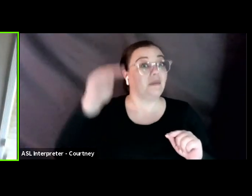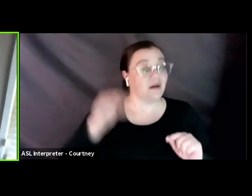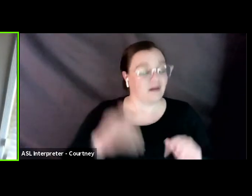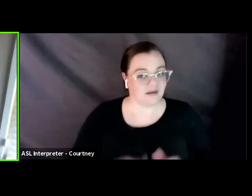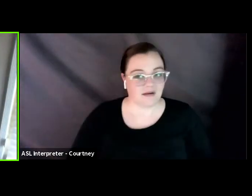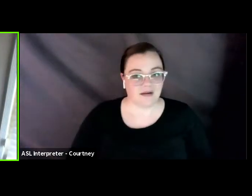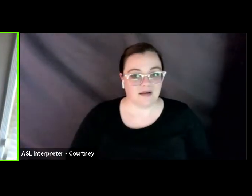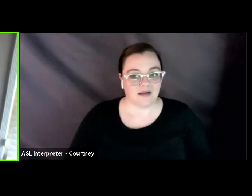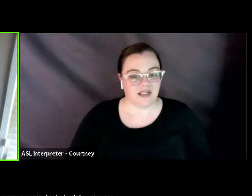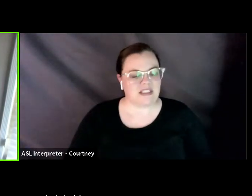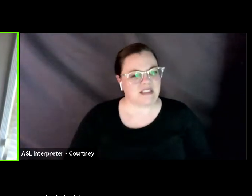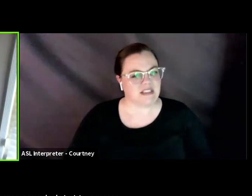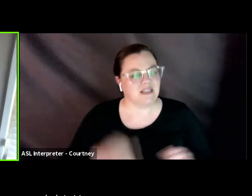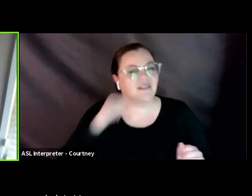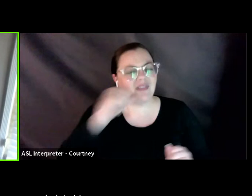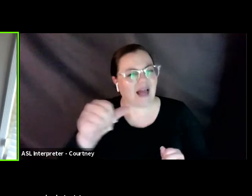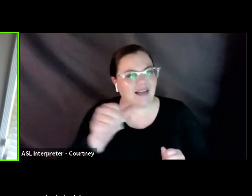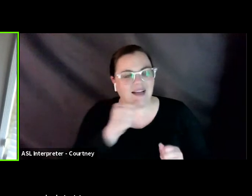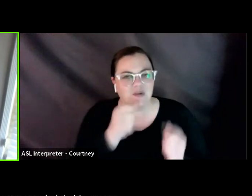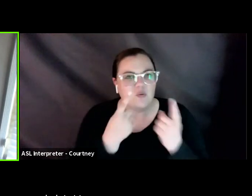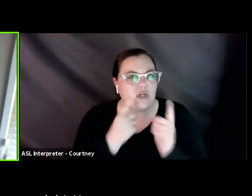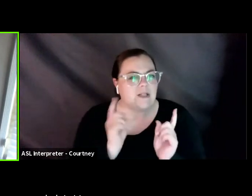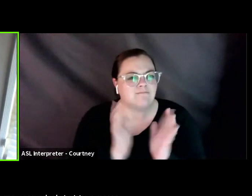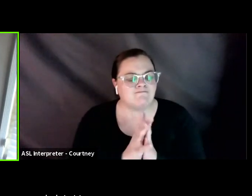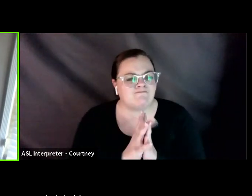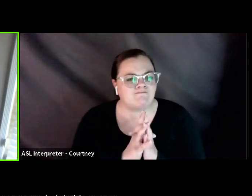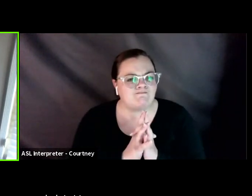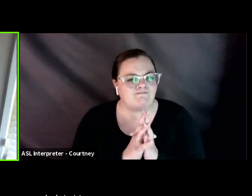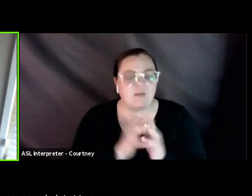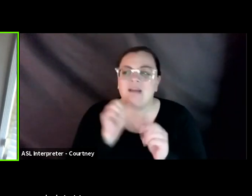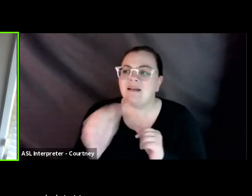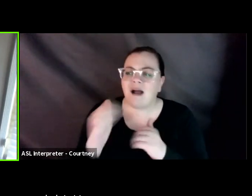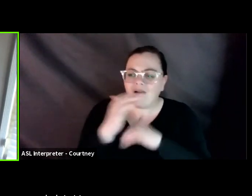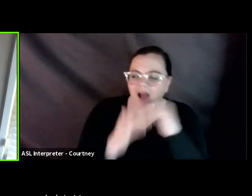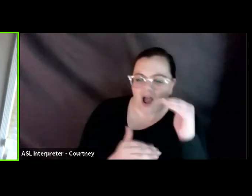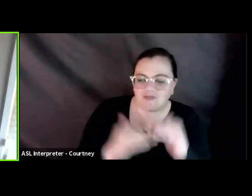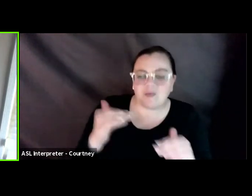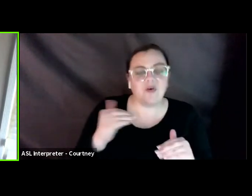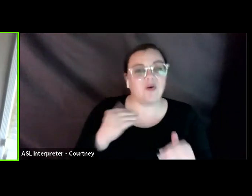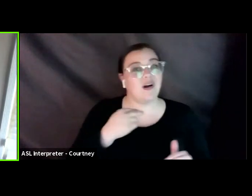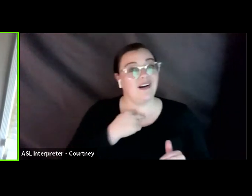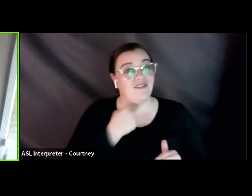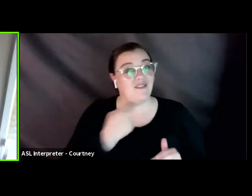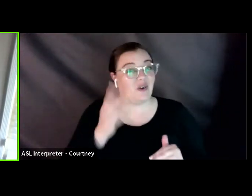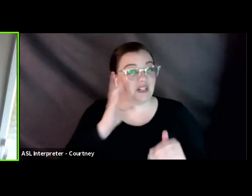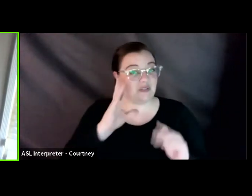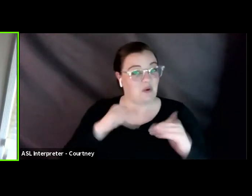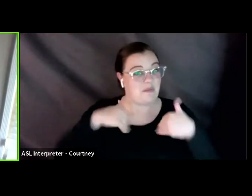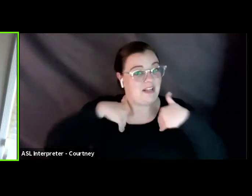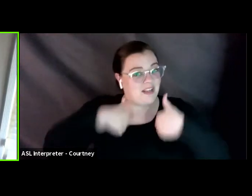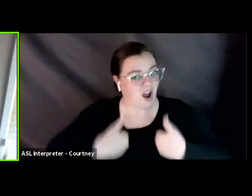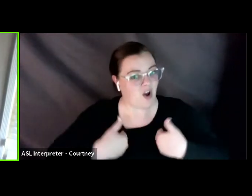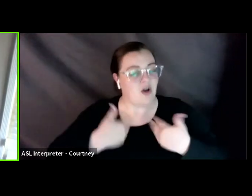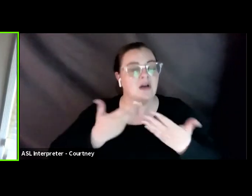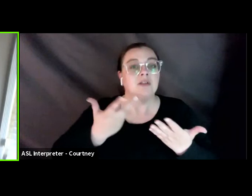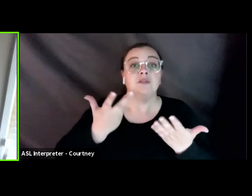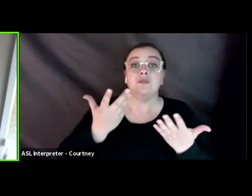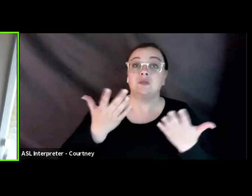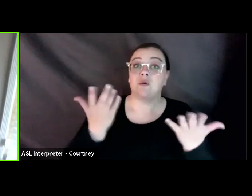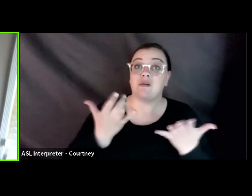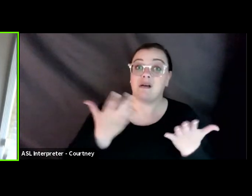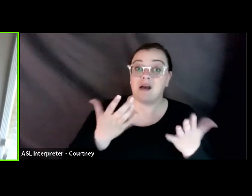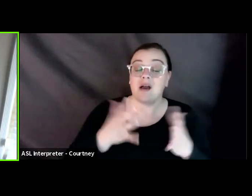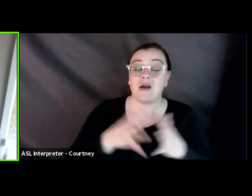that's going to not do you any good, because that's not comfortable. Your voice is going to get tired. So what I propose